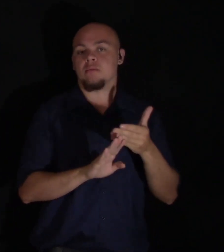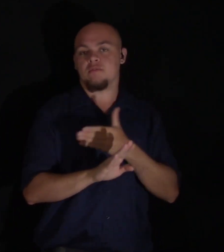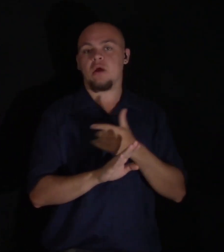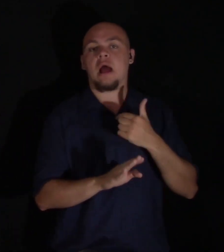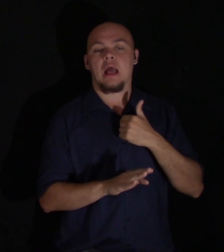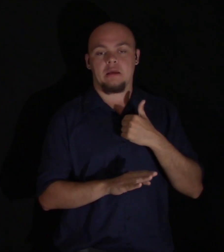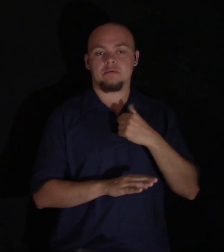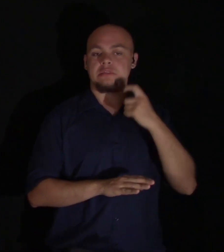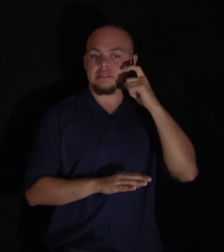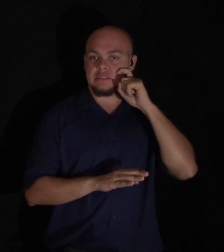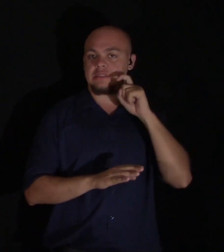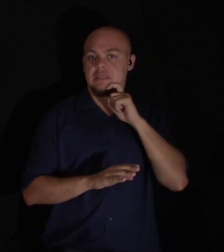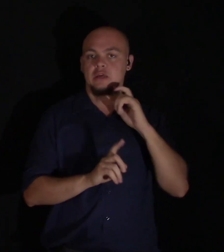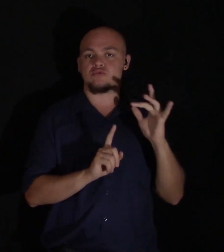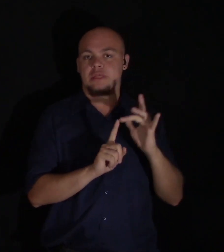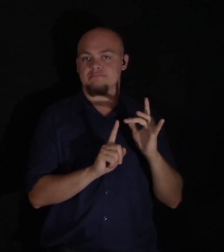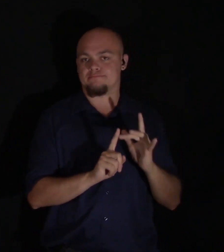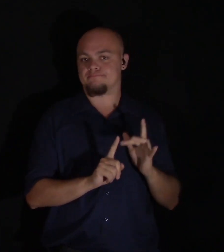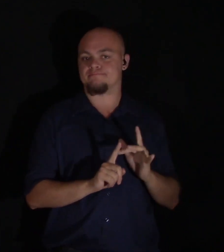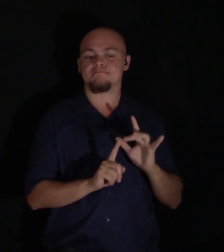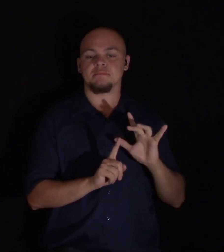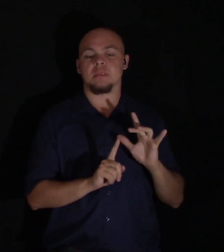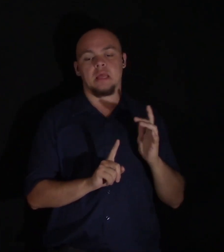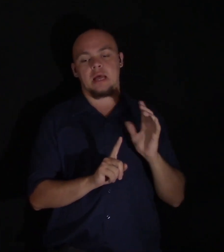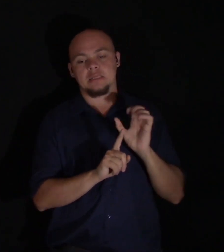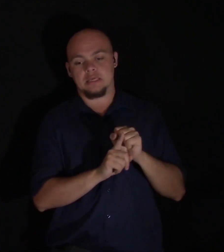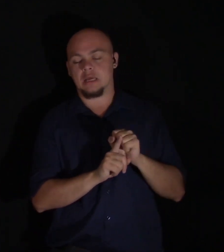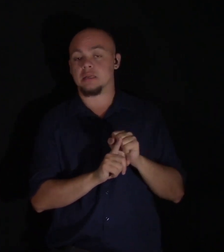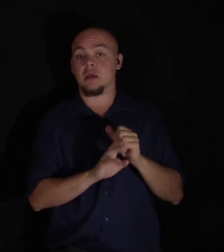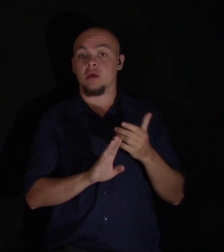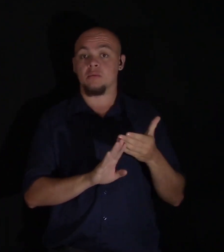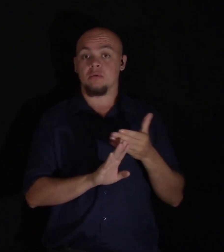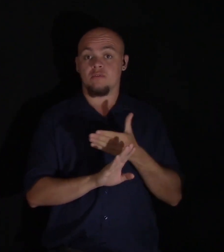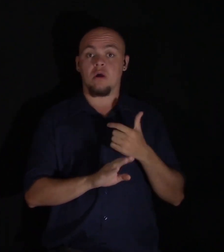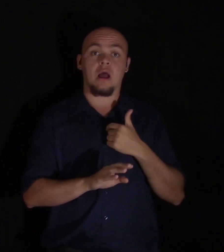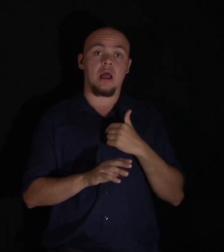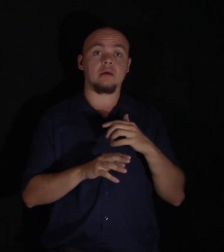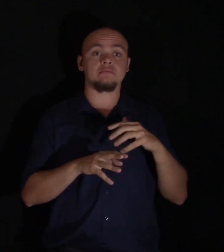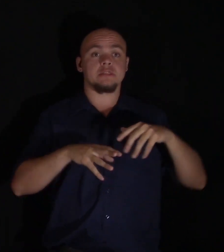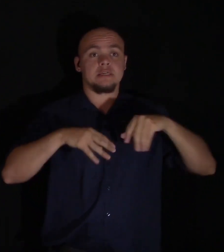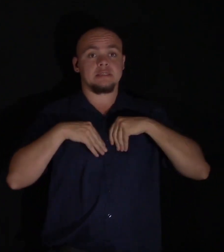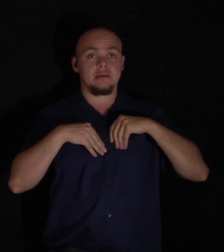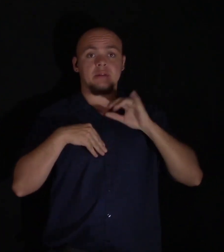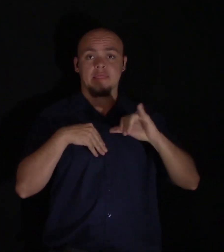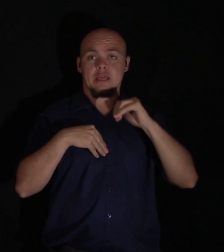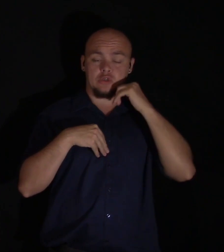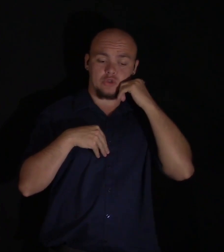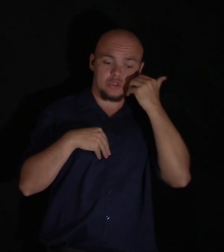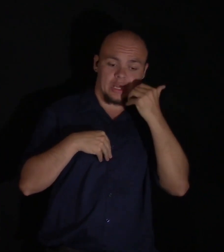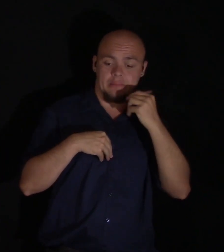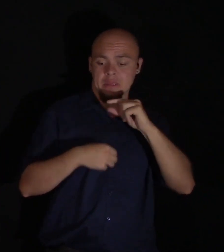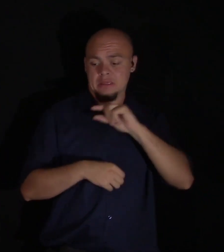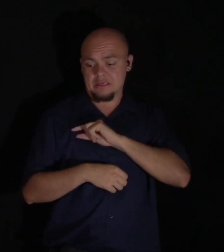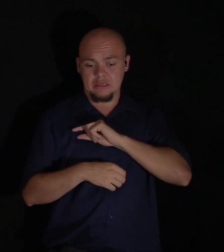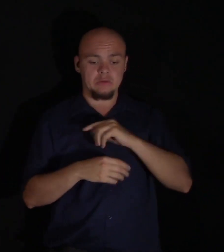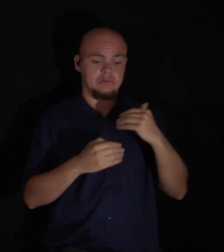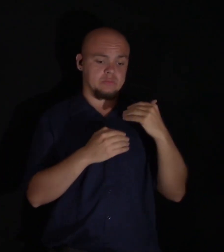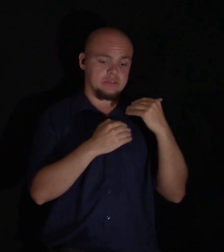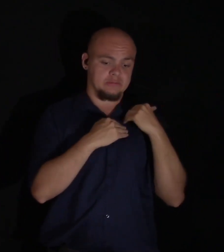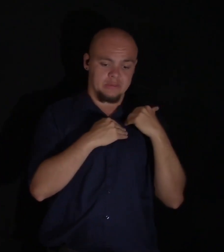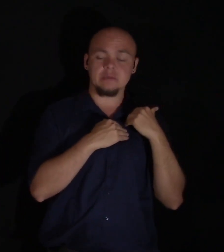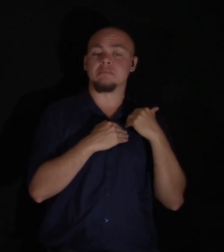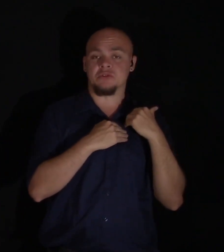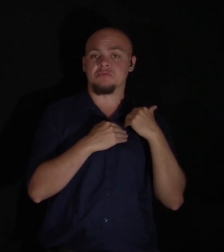of sexual assault. And while at first I was practiced at accepting the shame, guilt, and responsibility